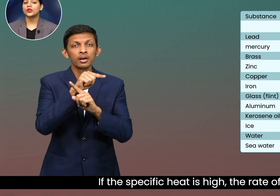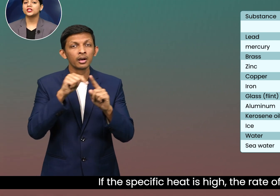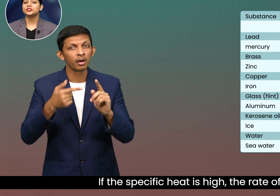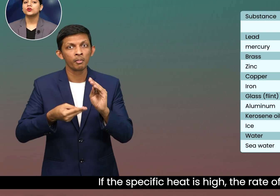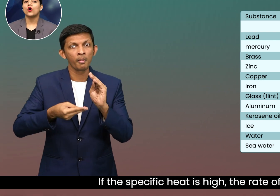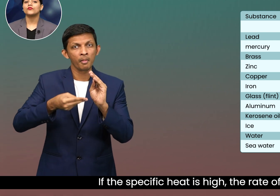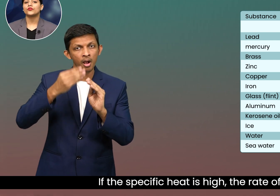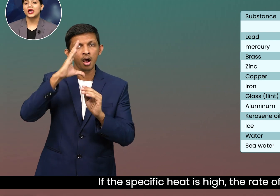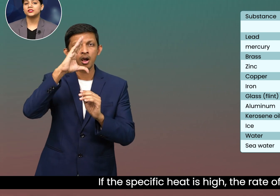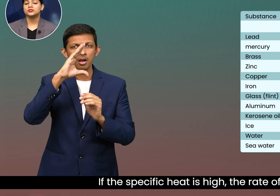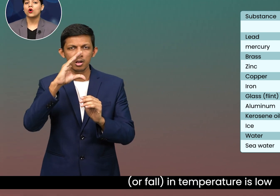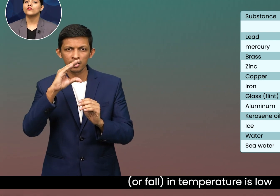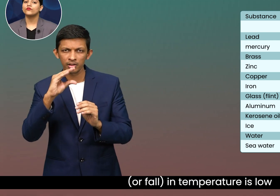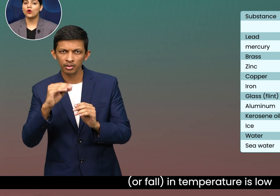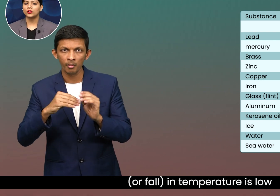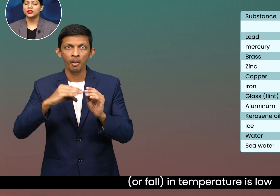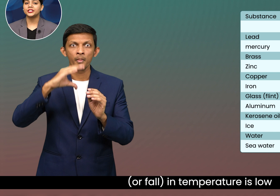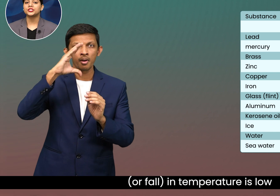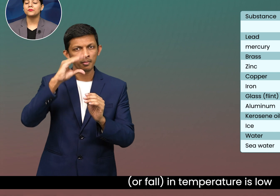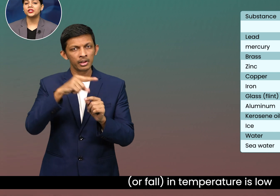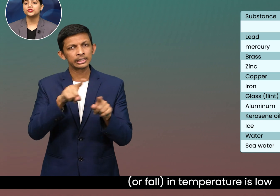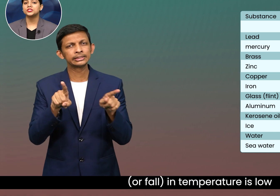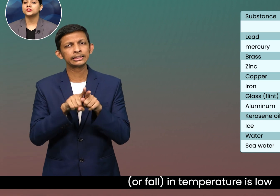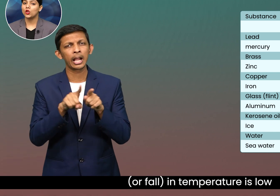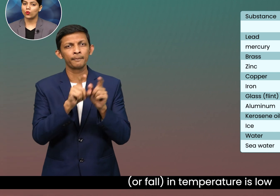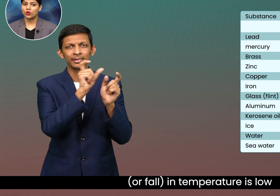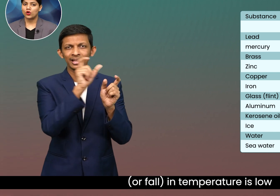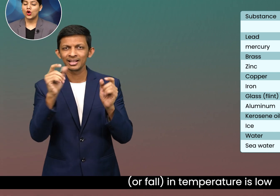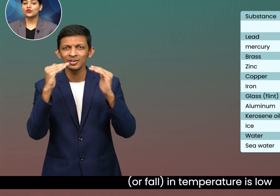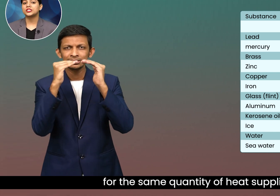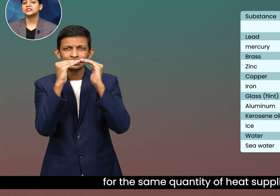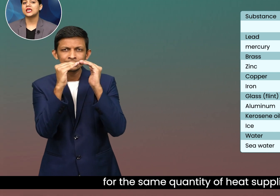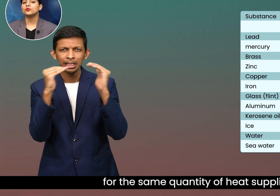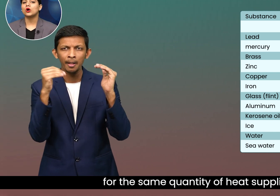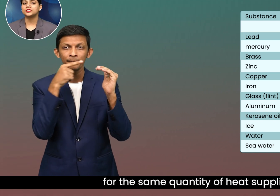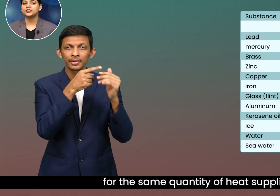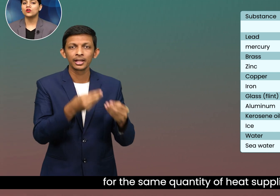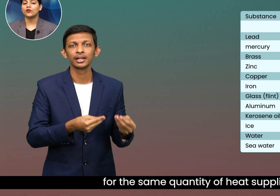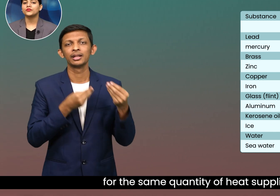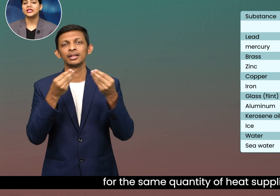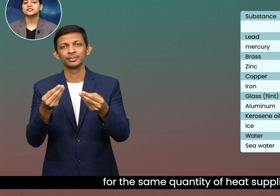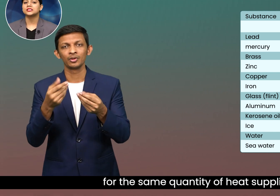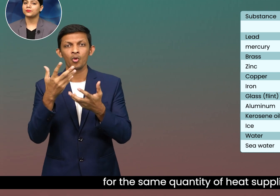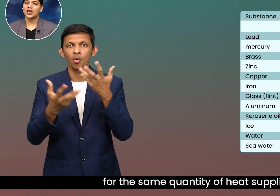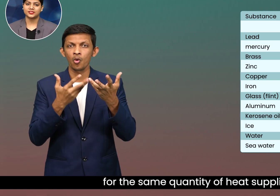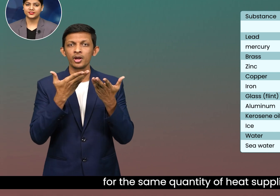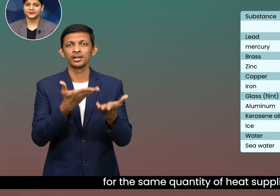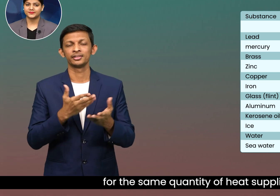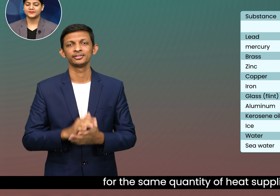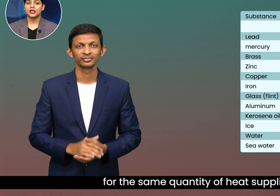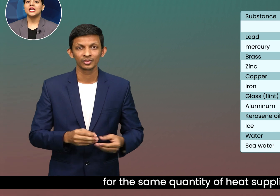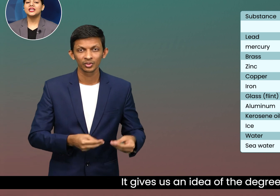the rate of rise or fall in temperature is low for the same quantity of heat